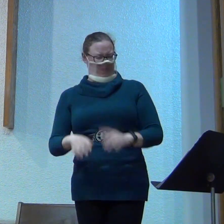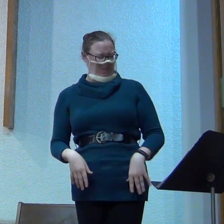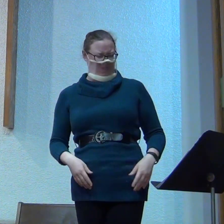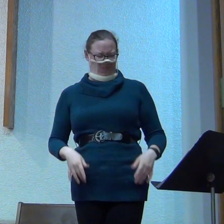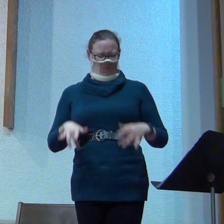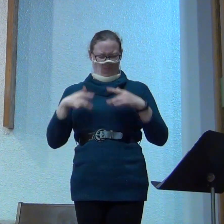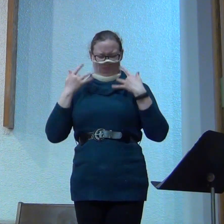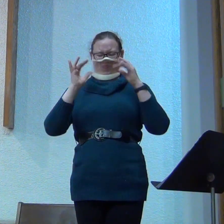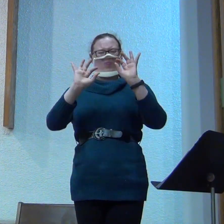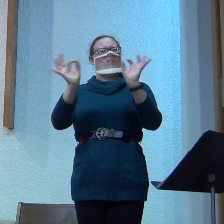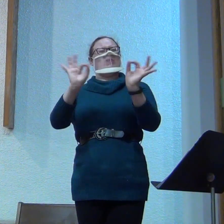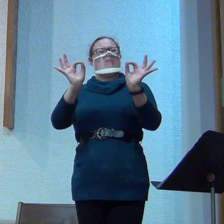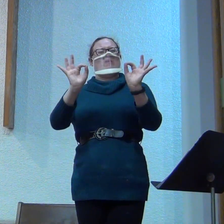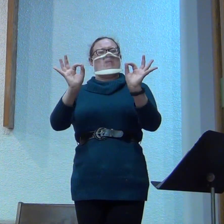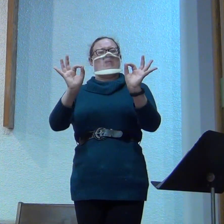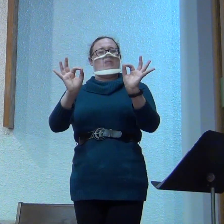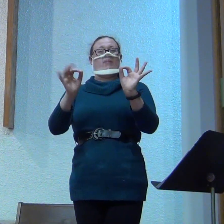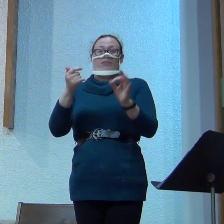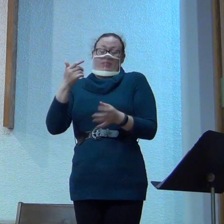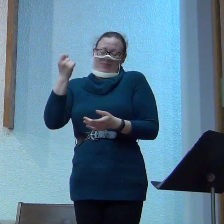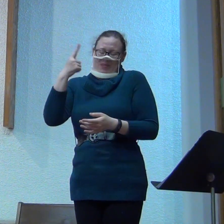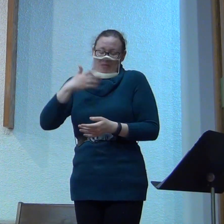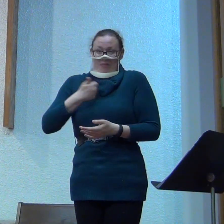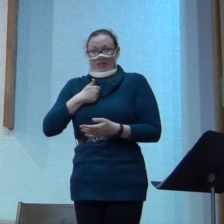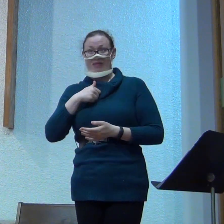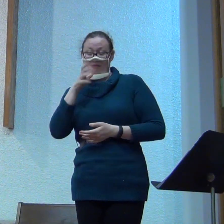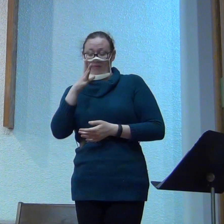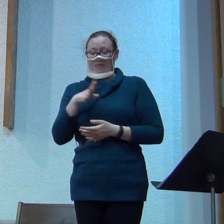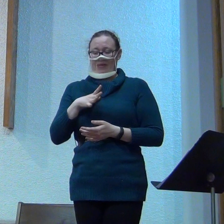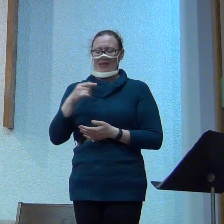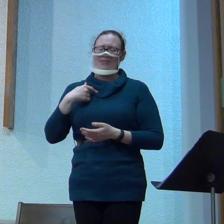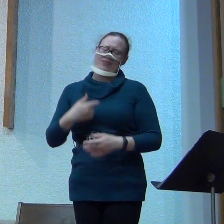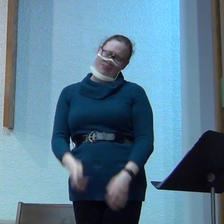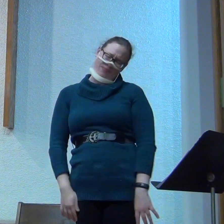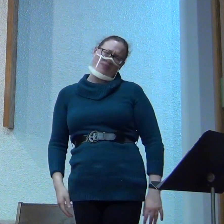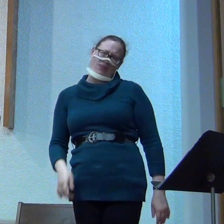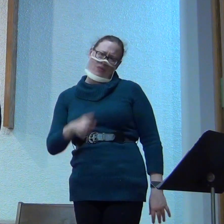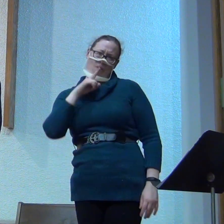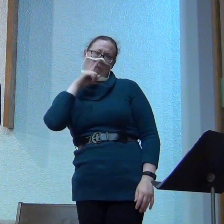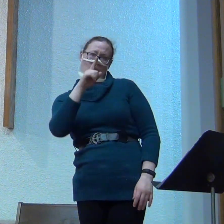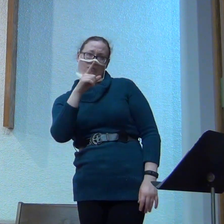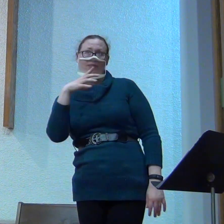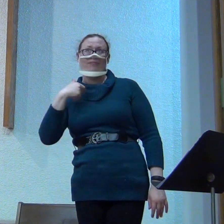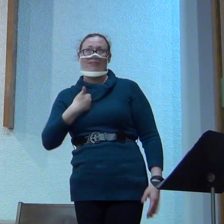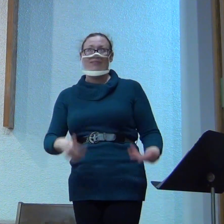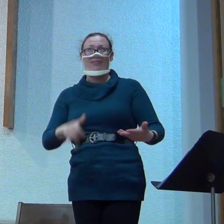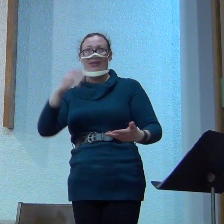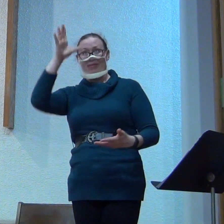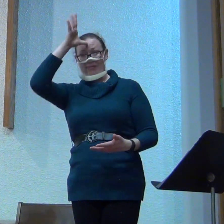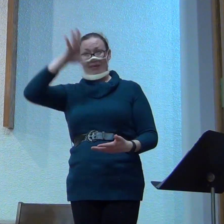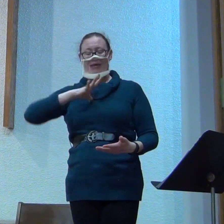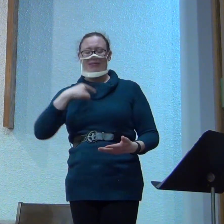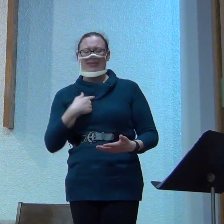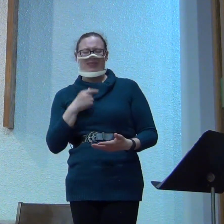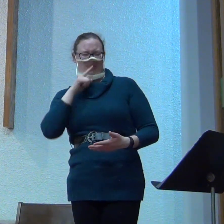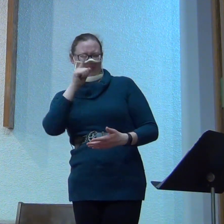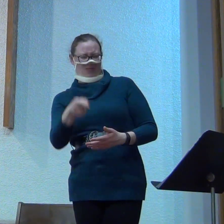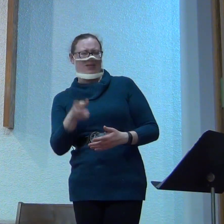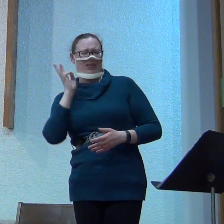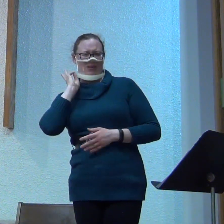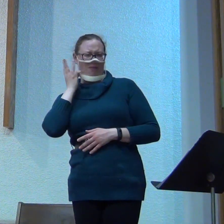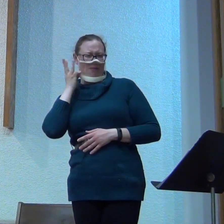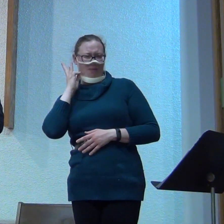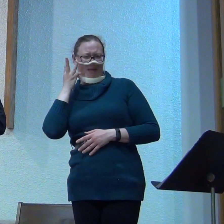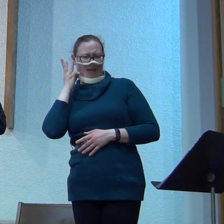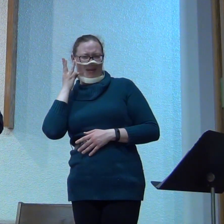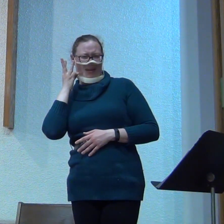At least as a man, I do. Really? Is this a big thing? Well, let's consider